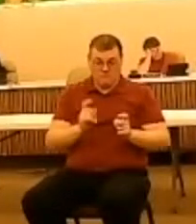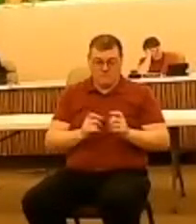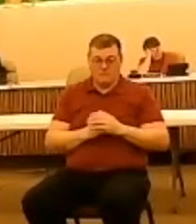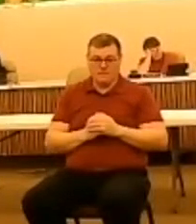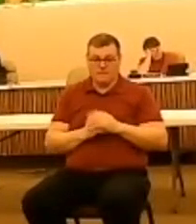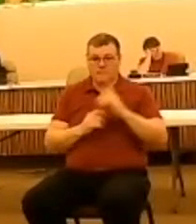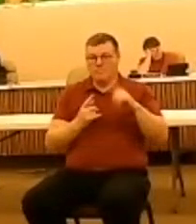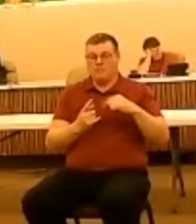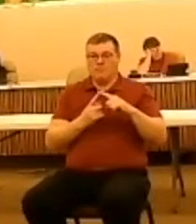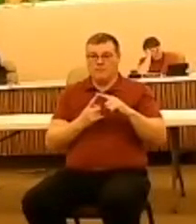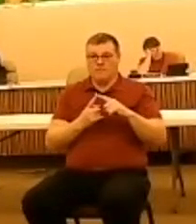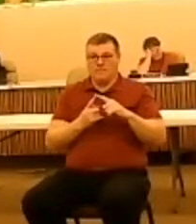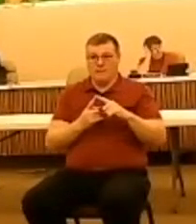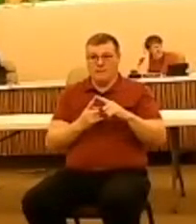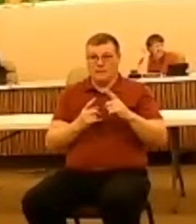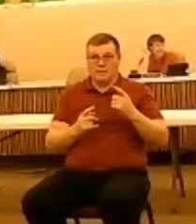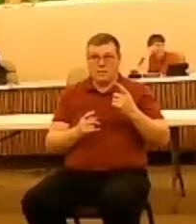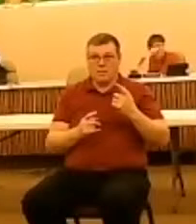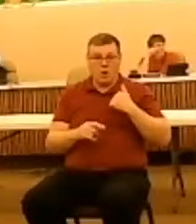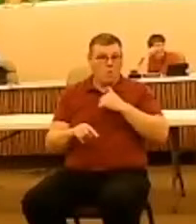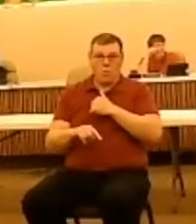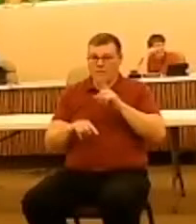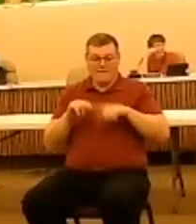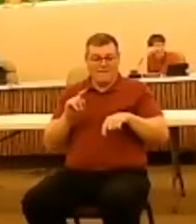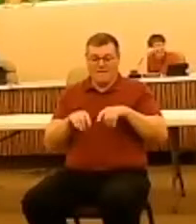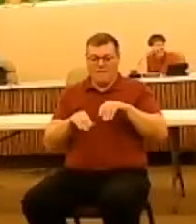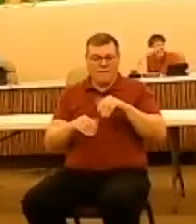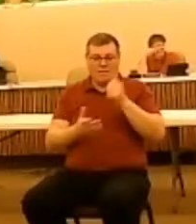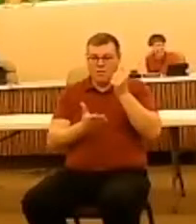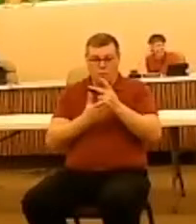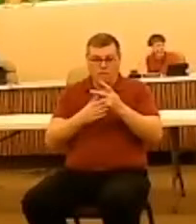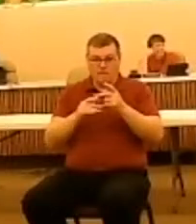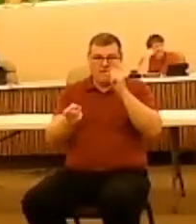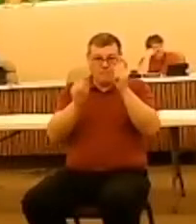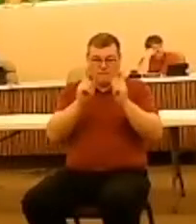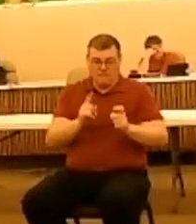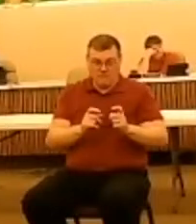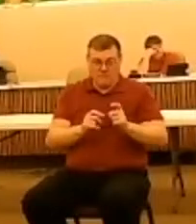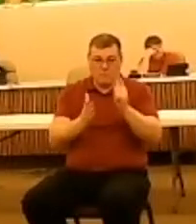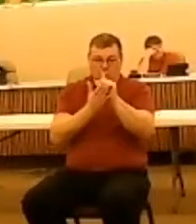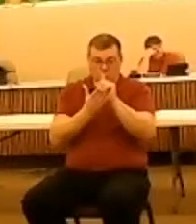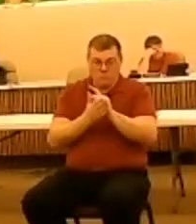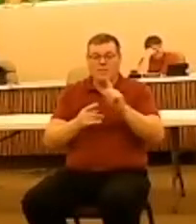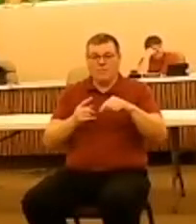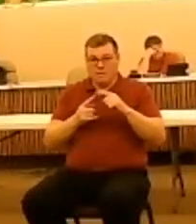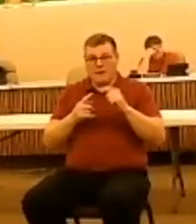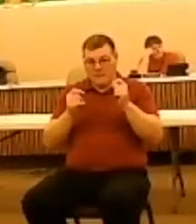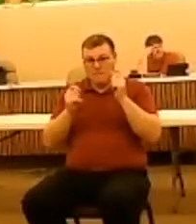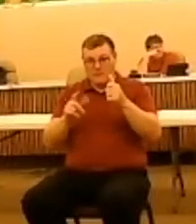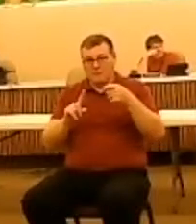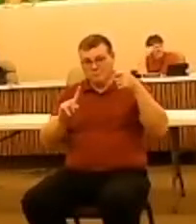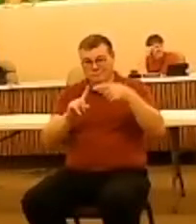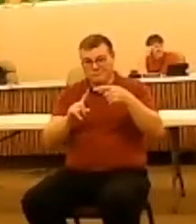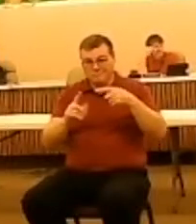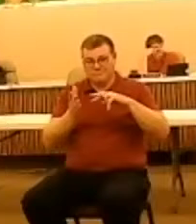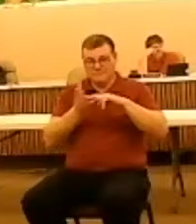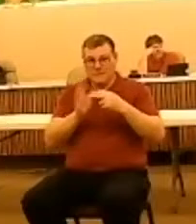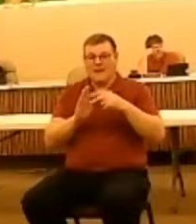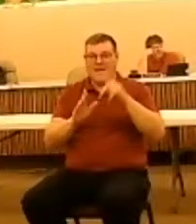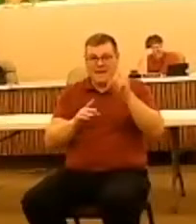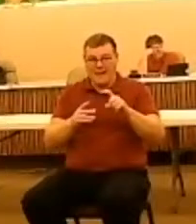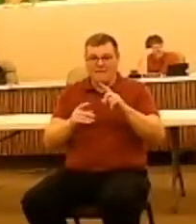then basically we can't approve it modified. We would modify the local law, which would immediately then trigger the fact that it has